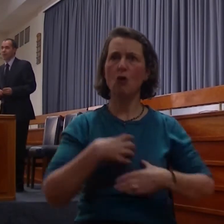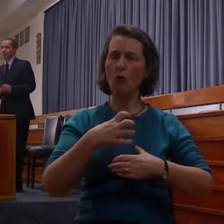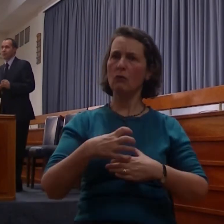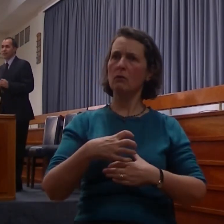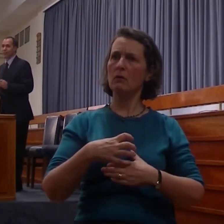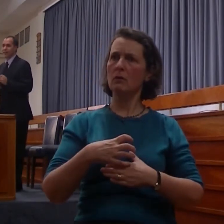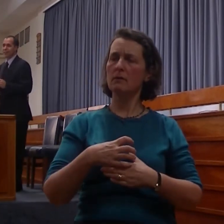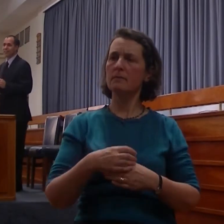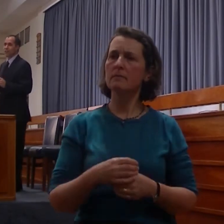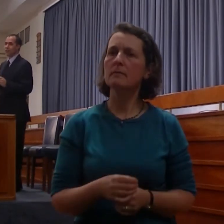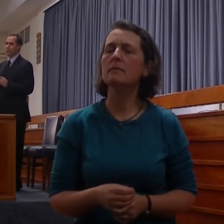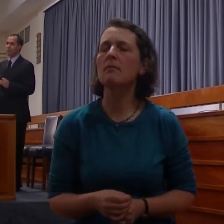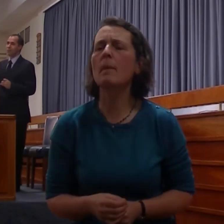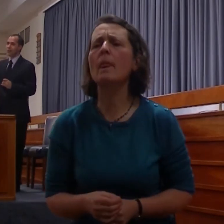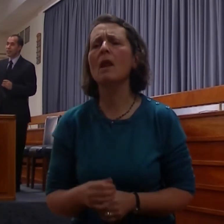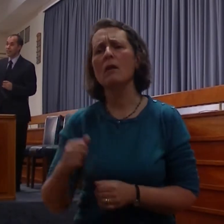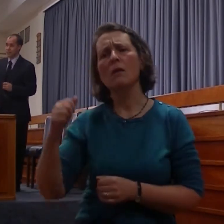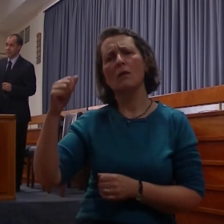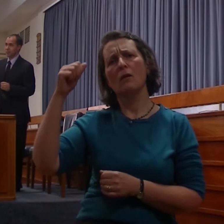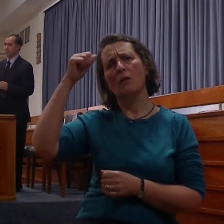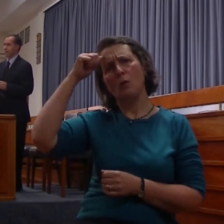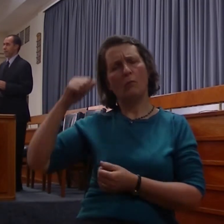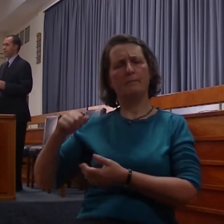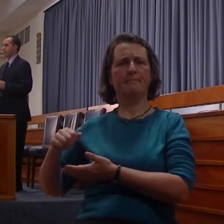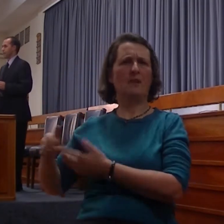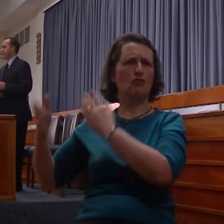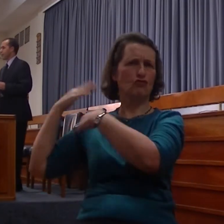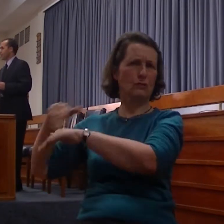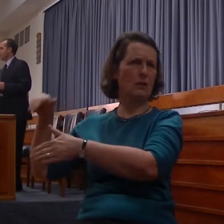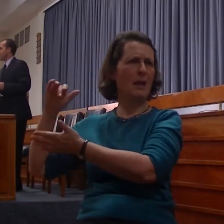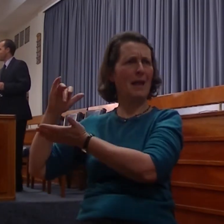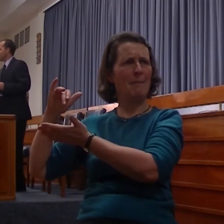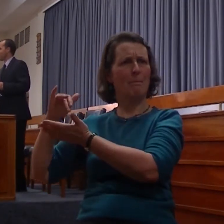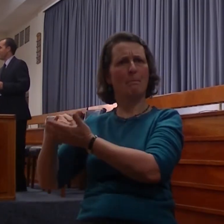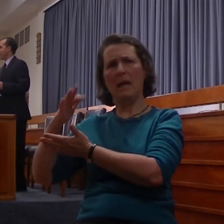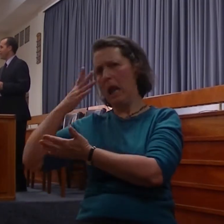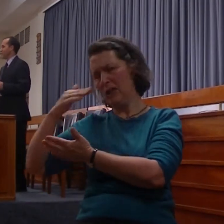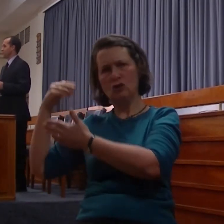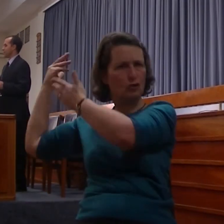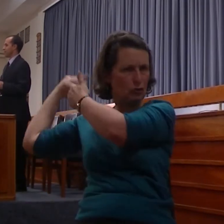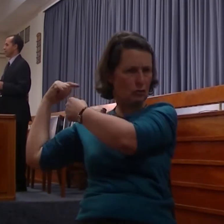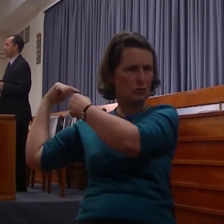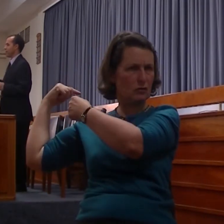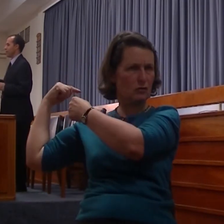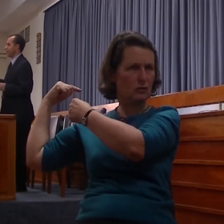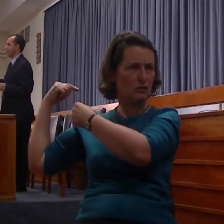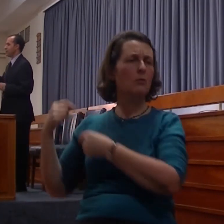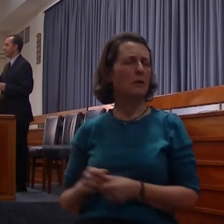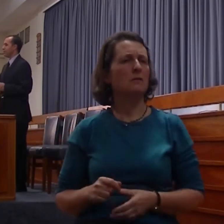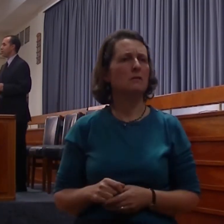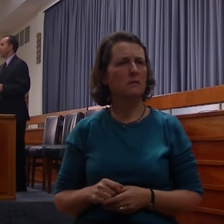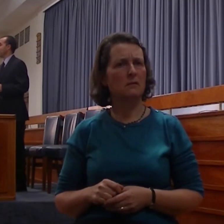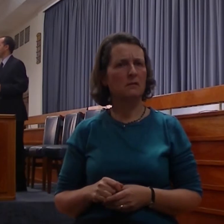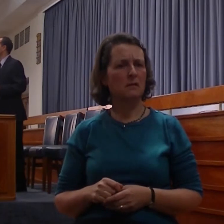church. And it's interesting if this will shock you or not. By the end of the Middle